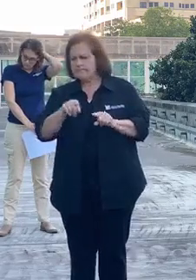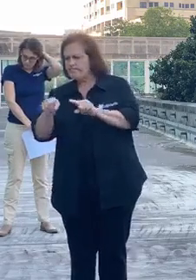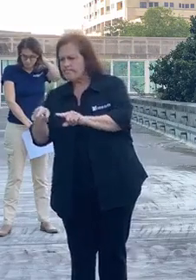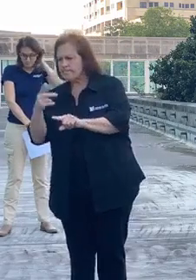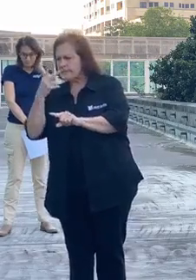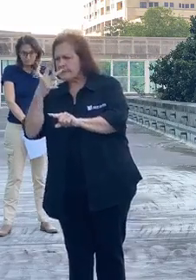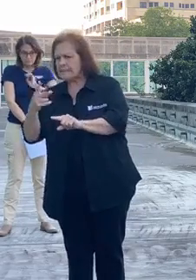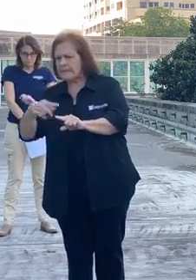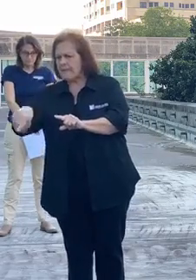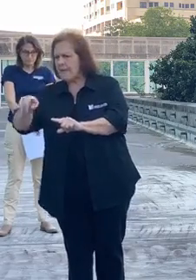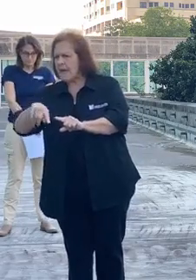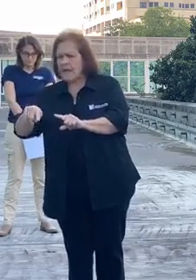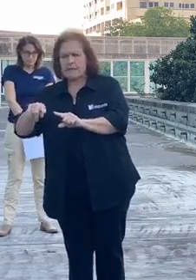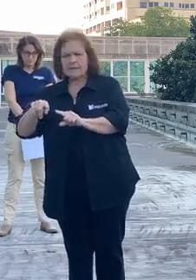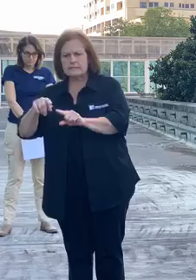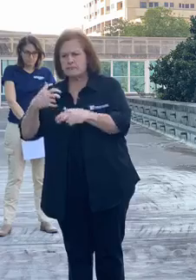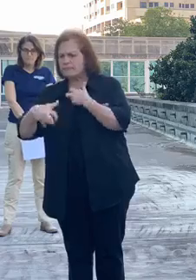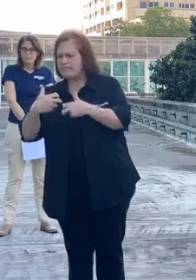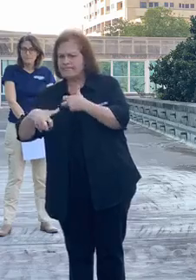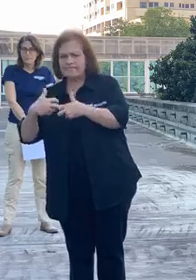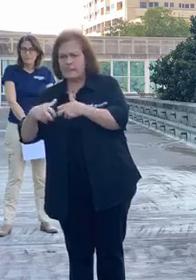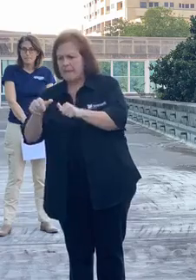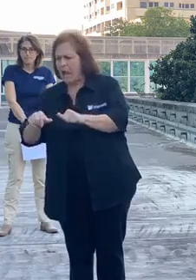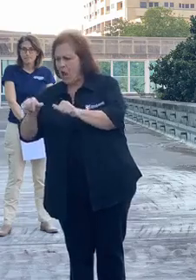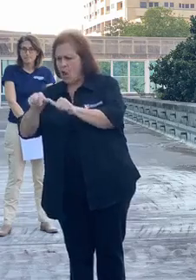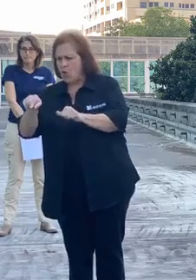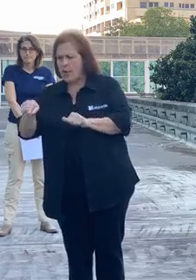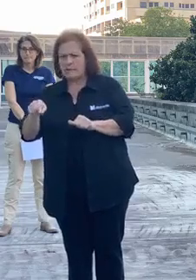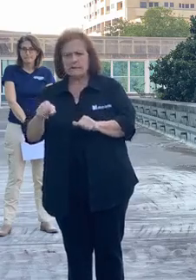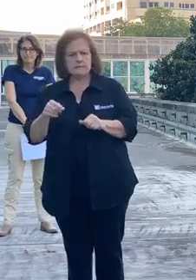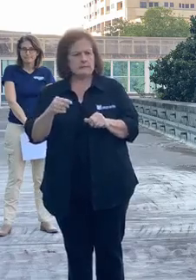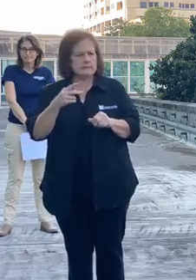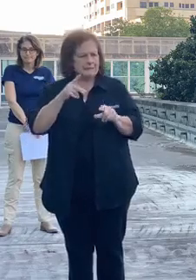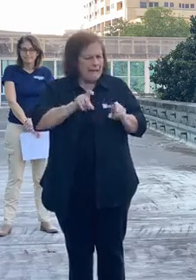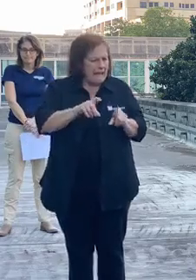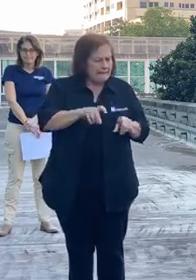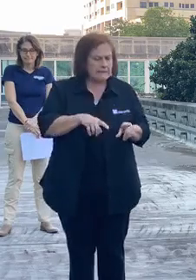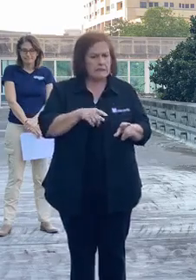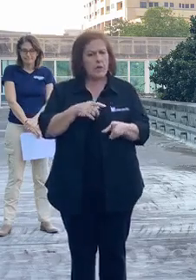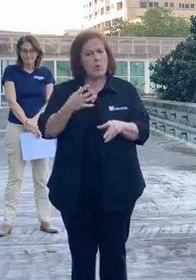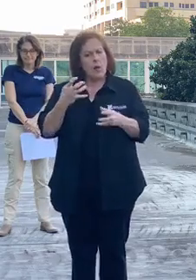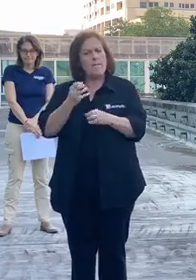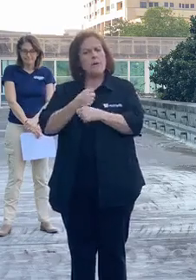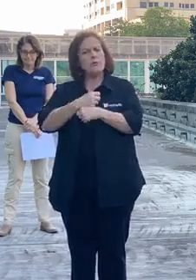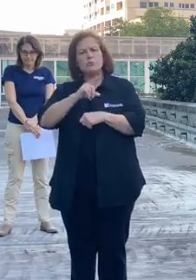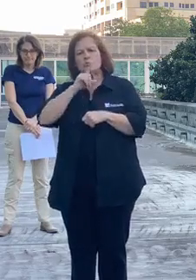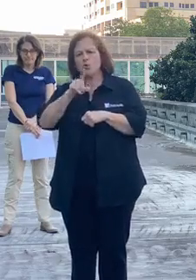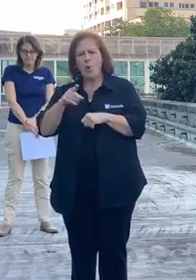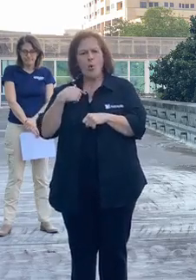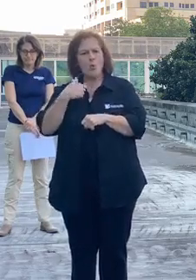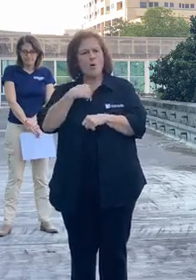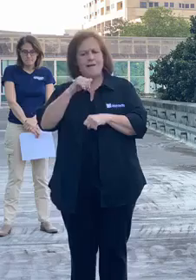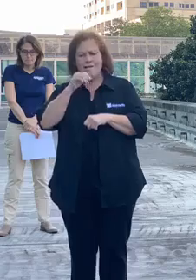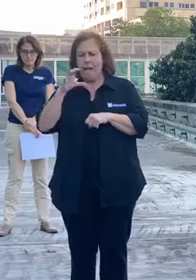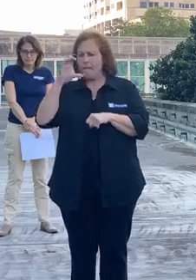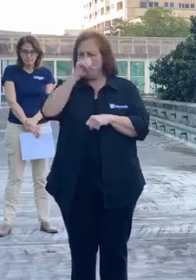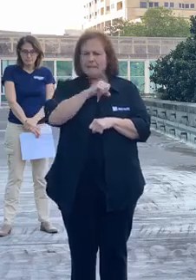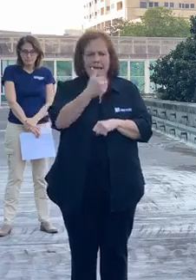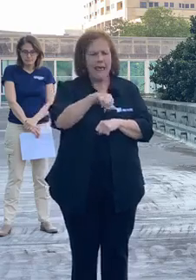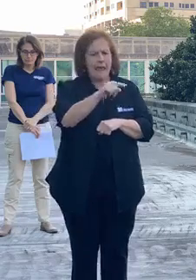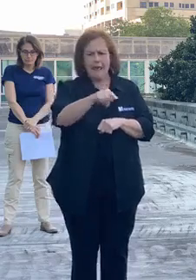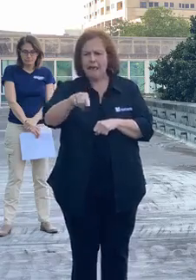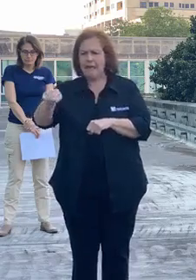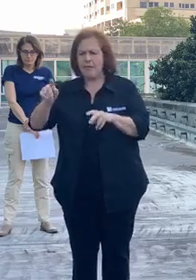looking at those disparity gaps as it relates to testing to make sure that we are not missing anyone. But